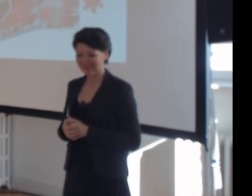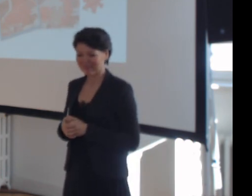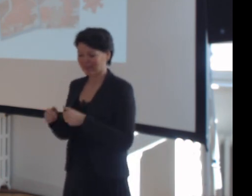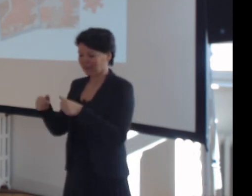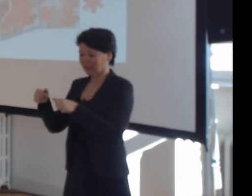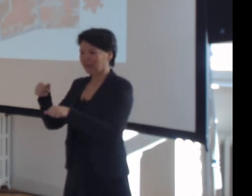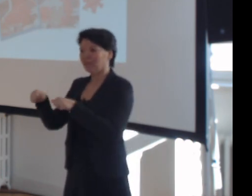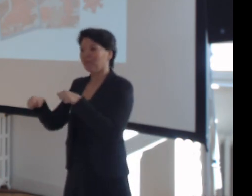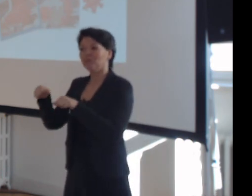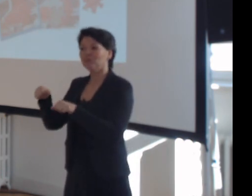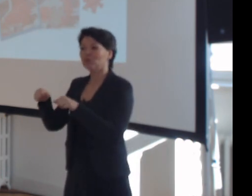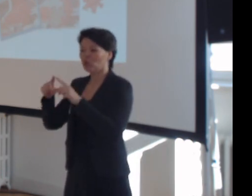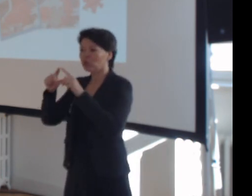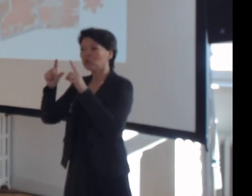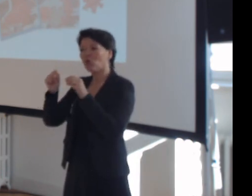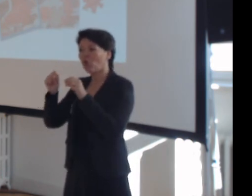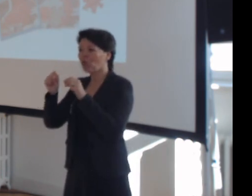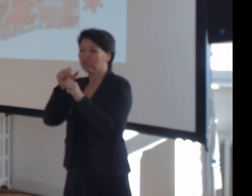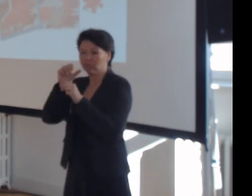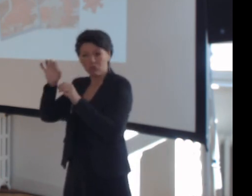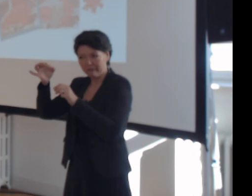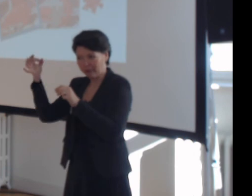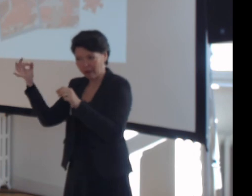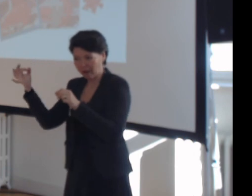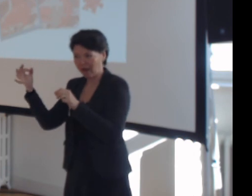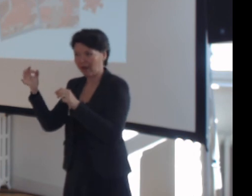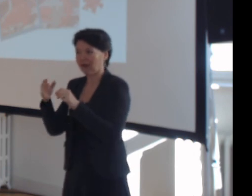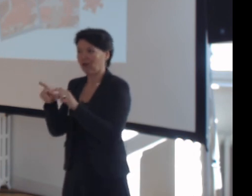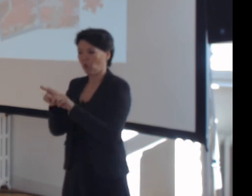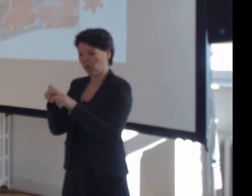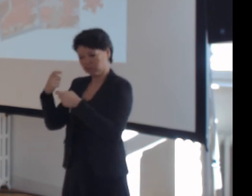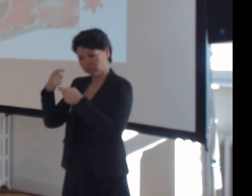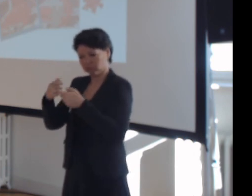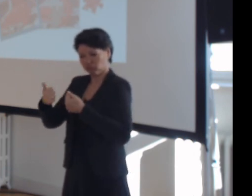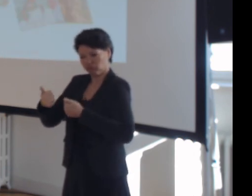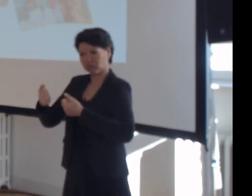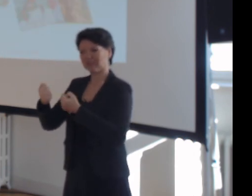pieces are few and also of a solid material.